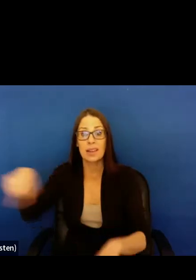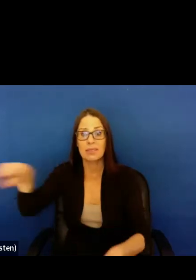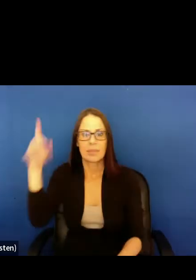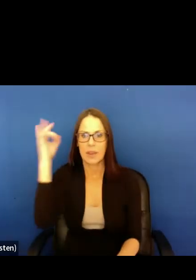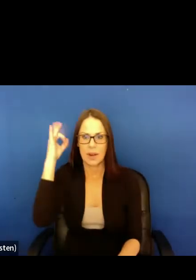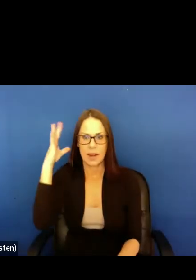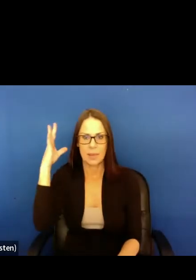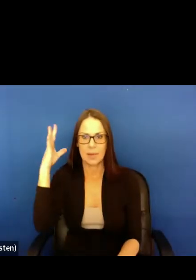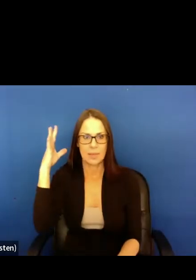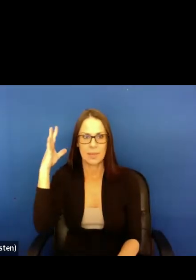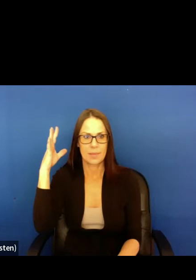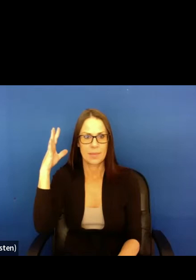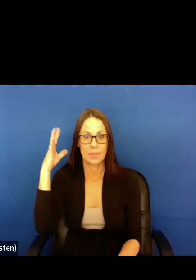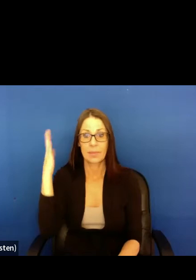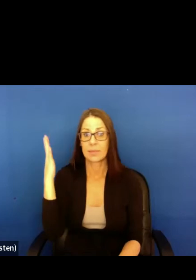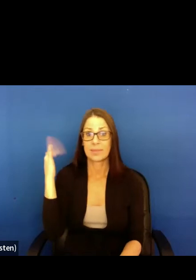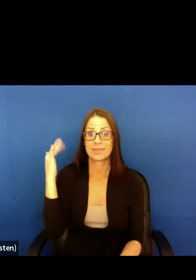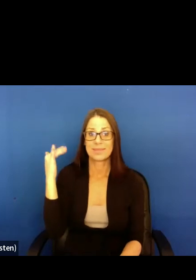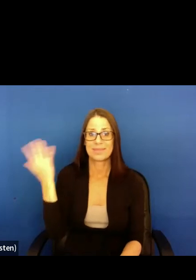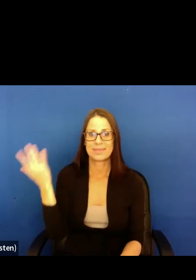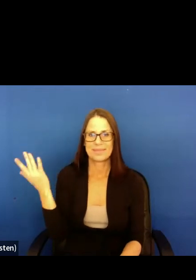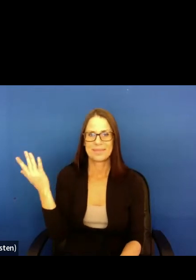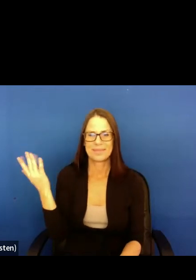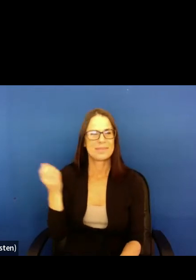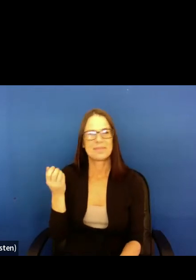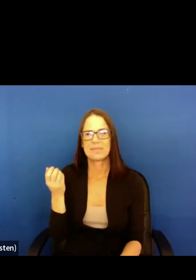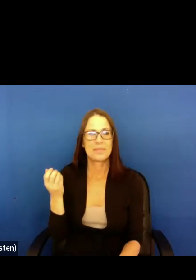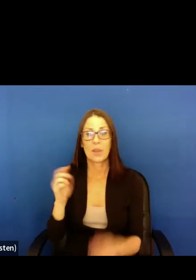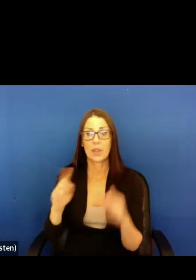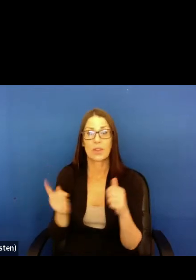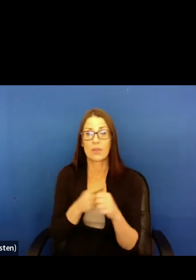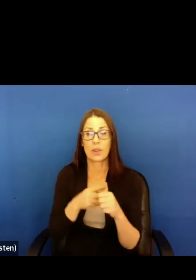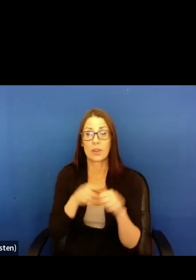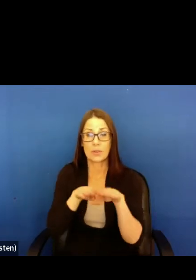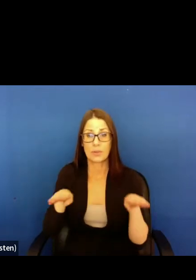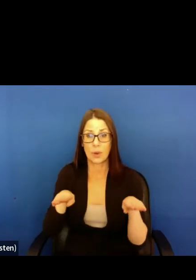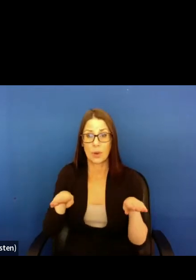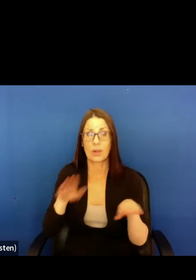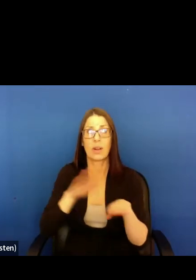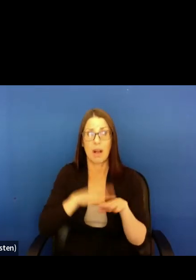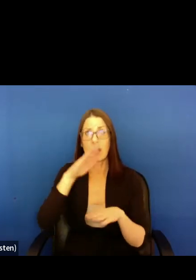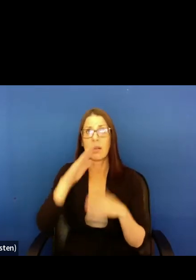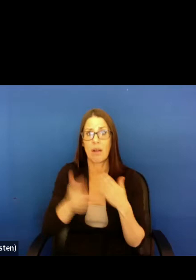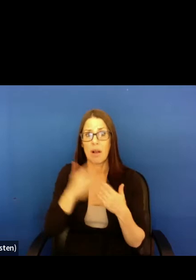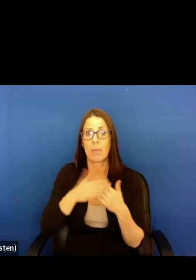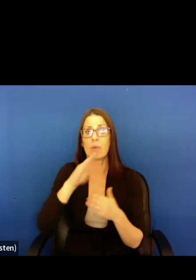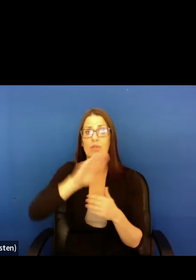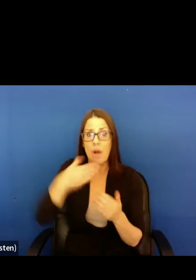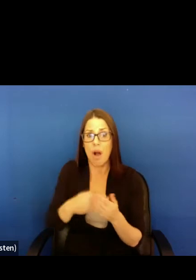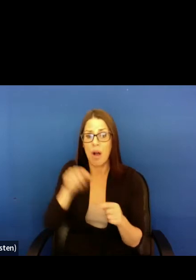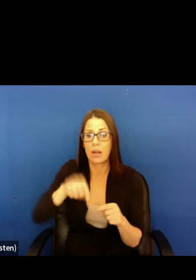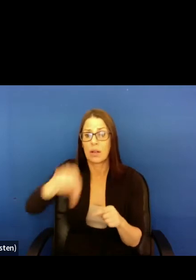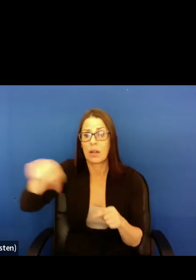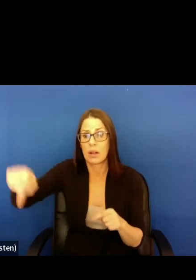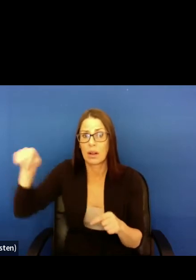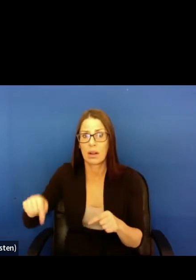Basically, because give or take a couple feet, the first floor on almost all of them is up 5 to